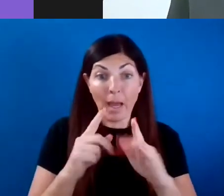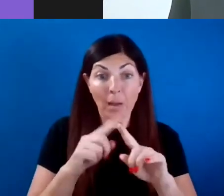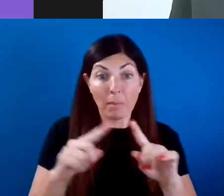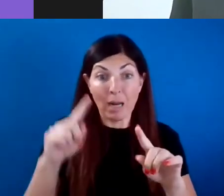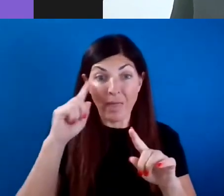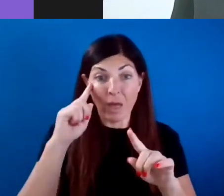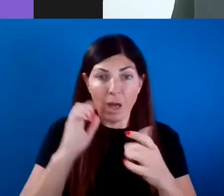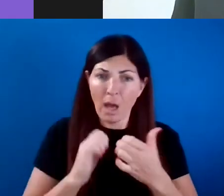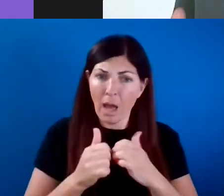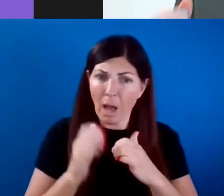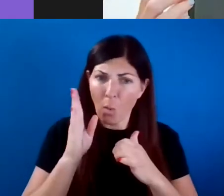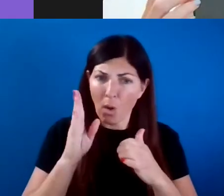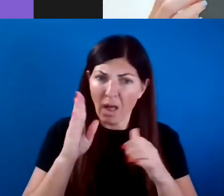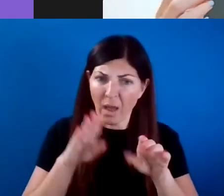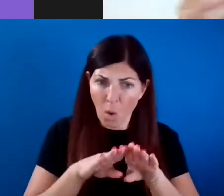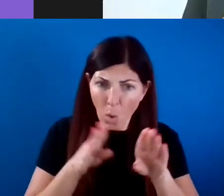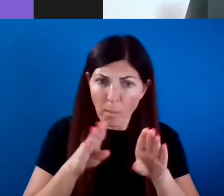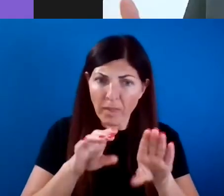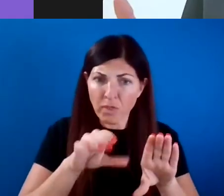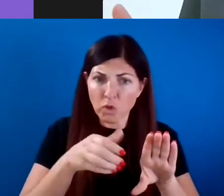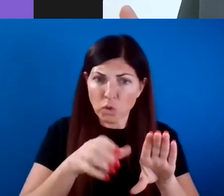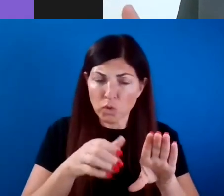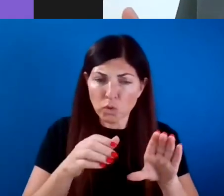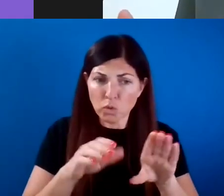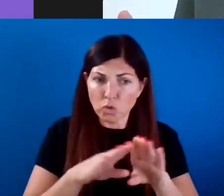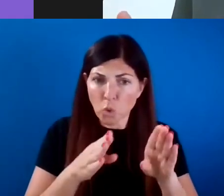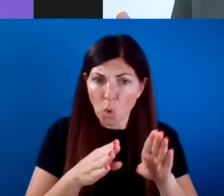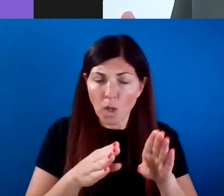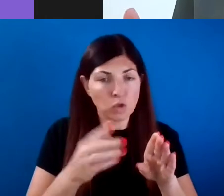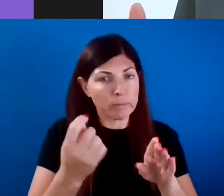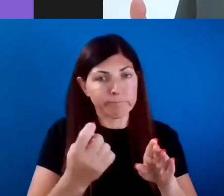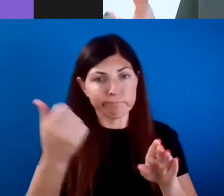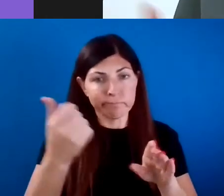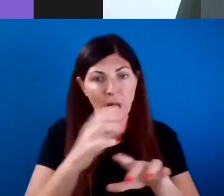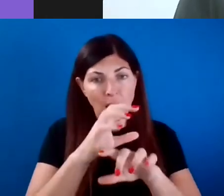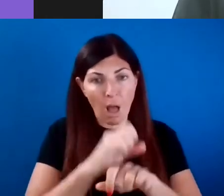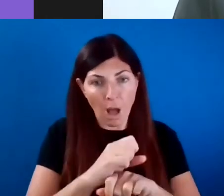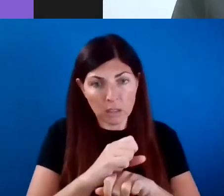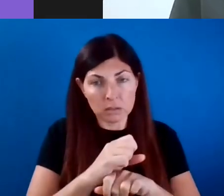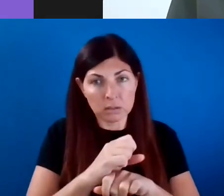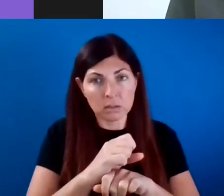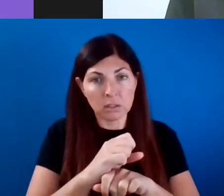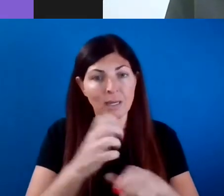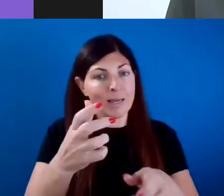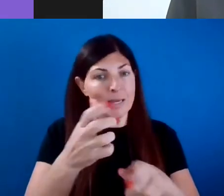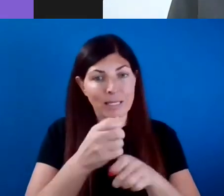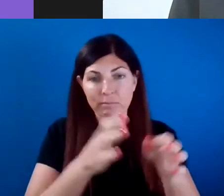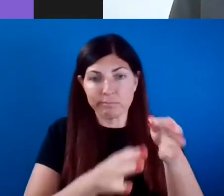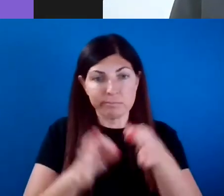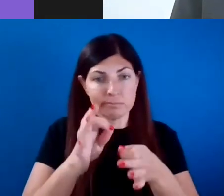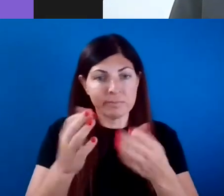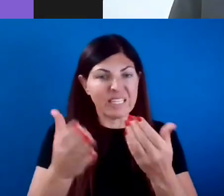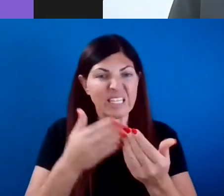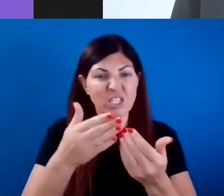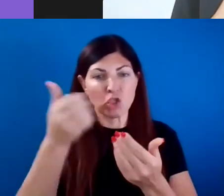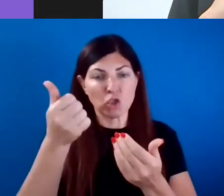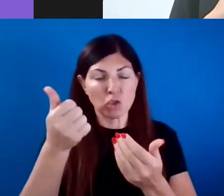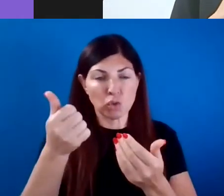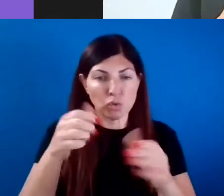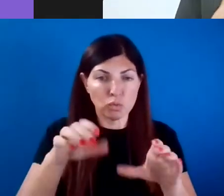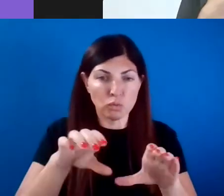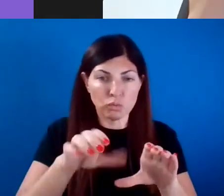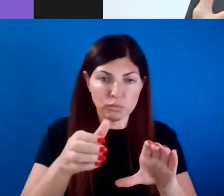door. So I had to get rid of my door locks and get ones that were easier to operate. And